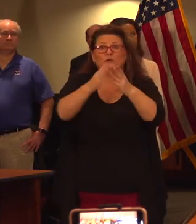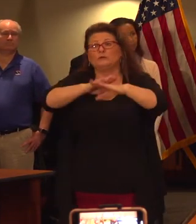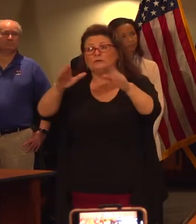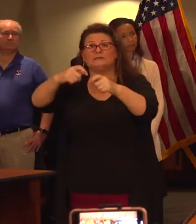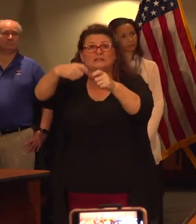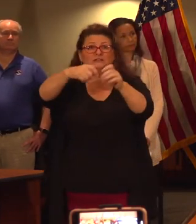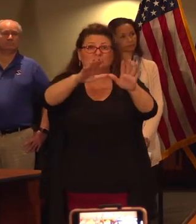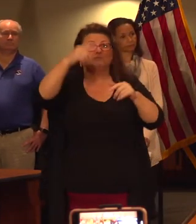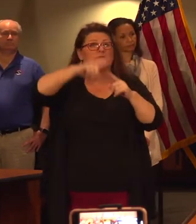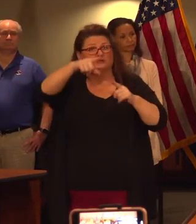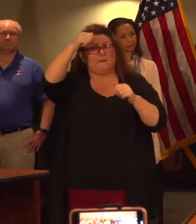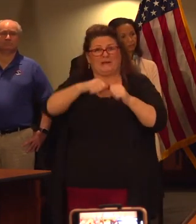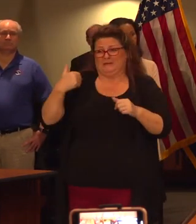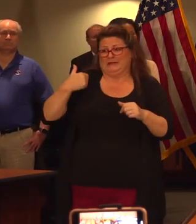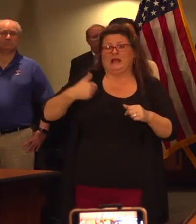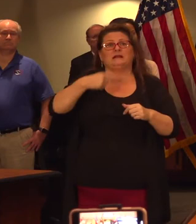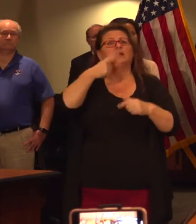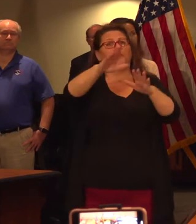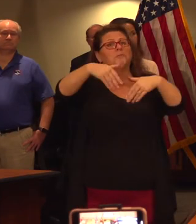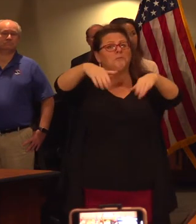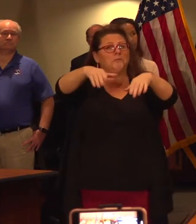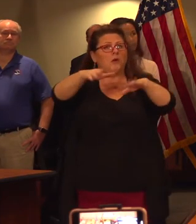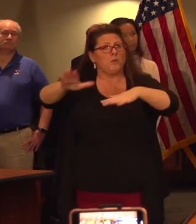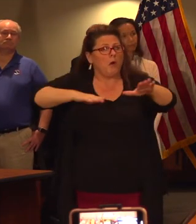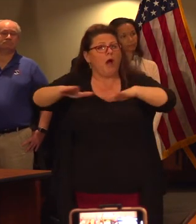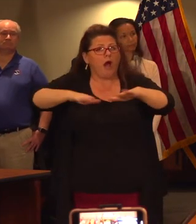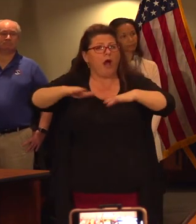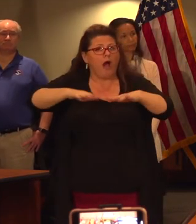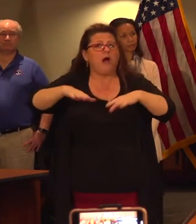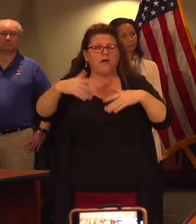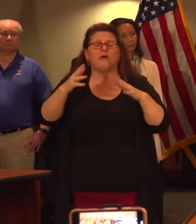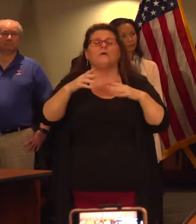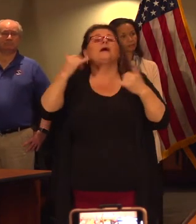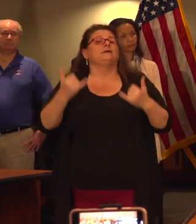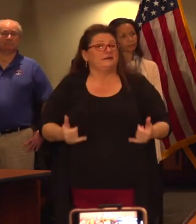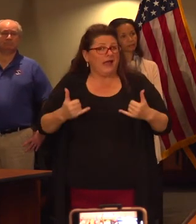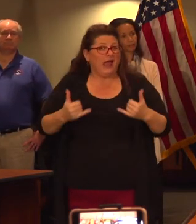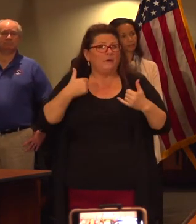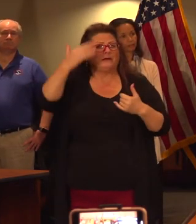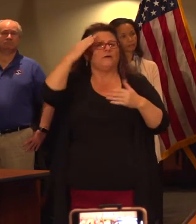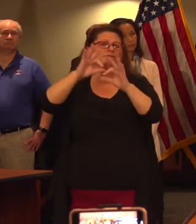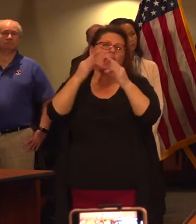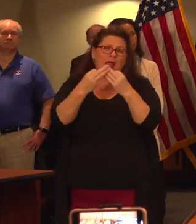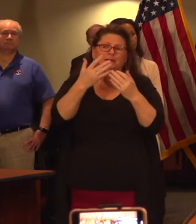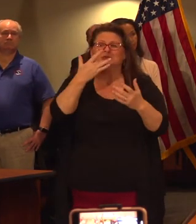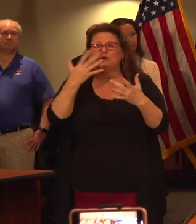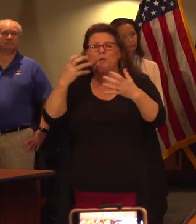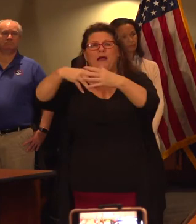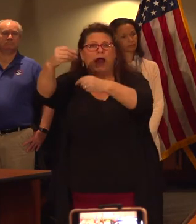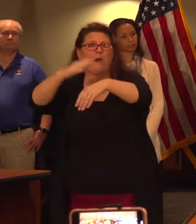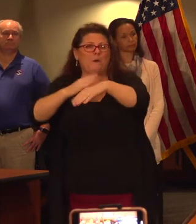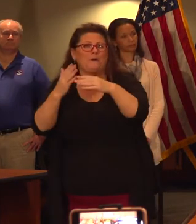and walk, exercise. Well, a lot of that happens on the water. A lot of fishing, a lot of families like to get on the water. So we're